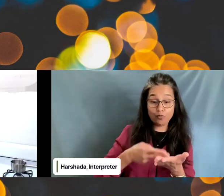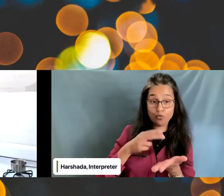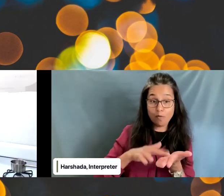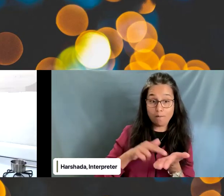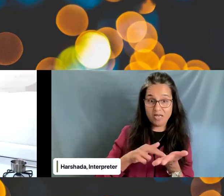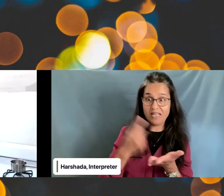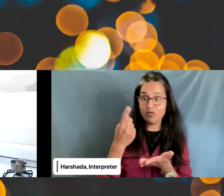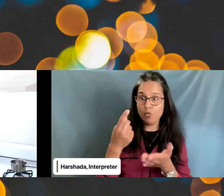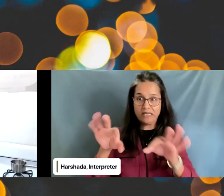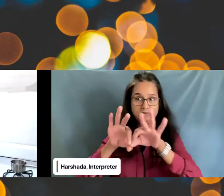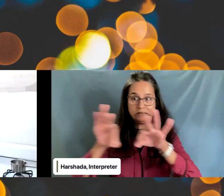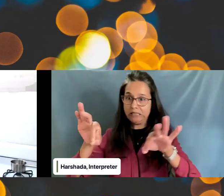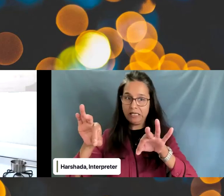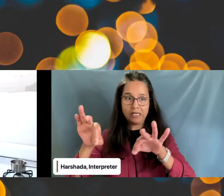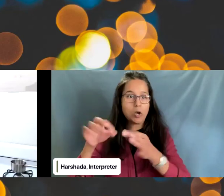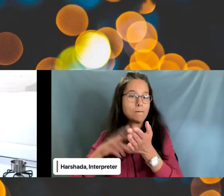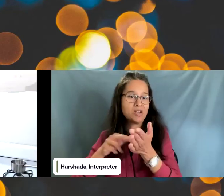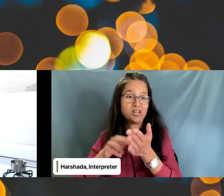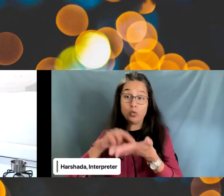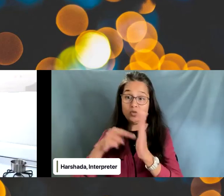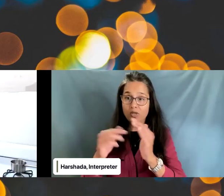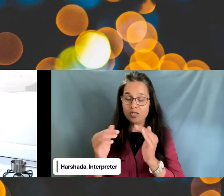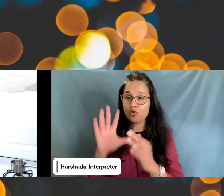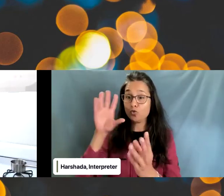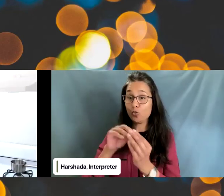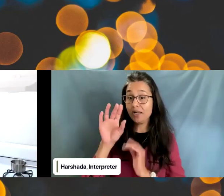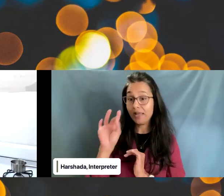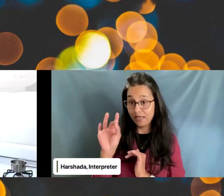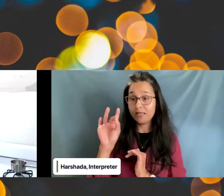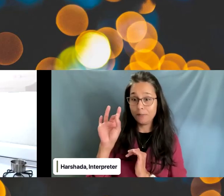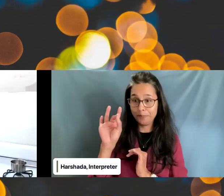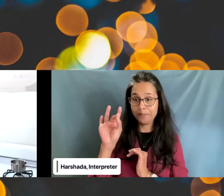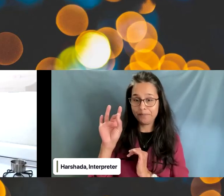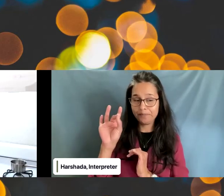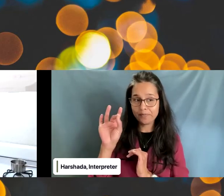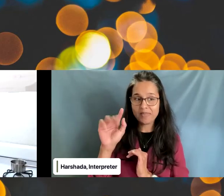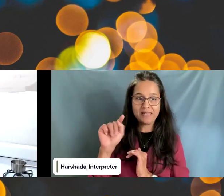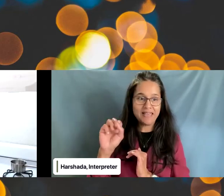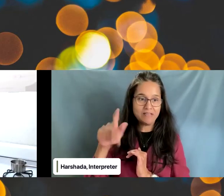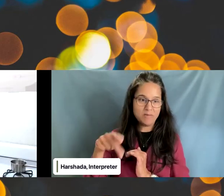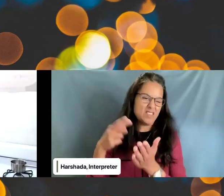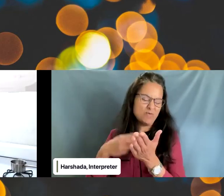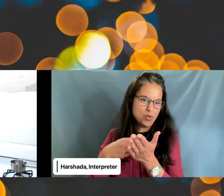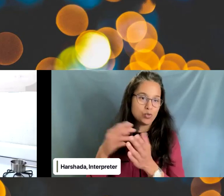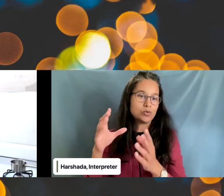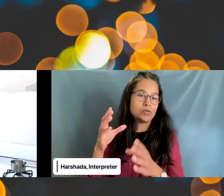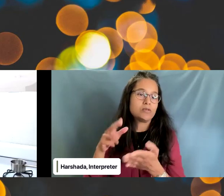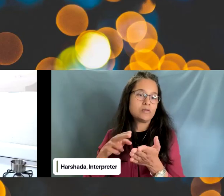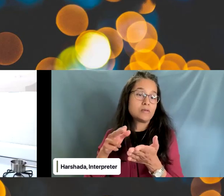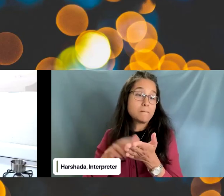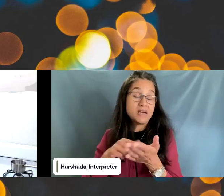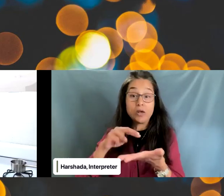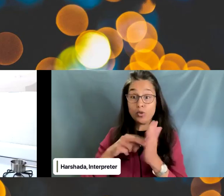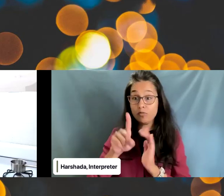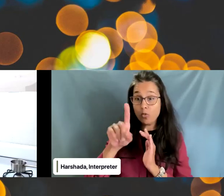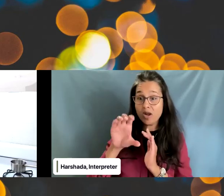It's 8 tablespoons of butter, okay? Which is in grams, 100 grams of butter,